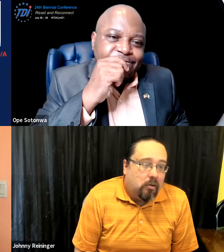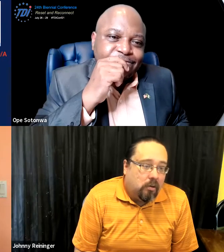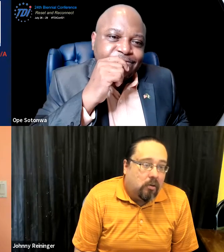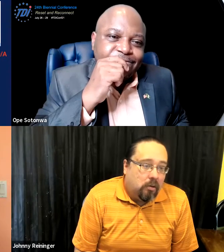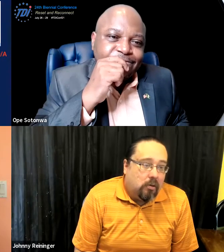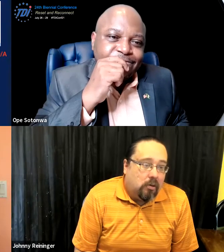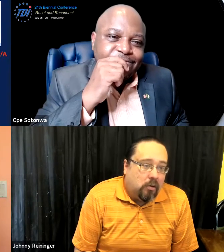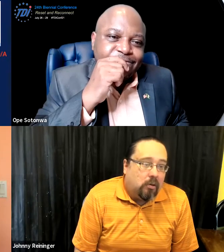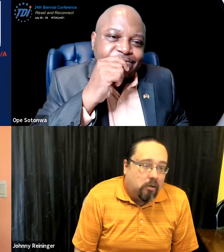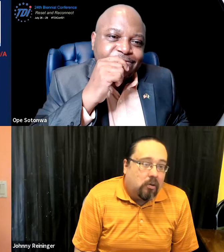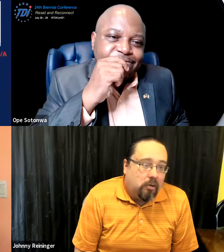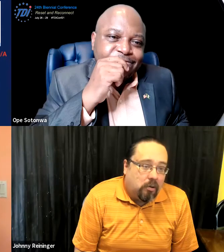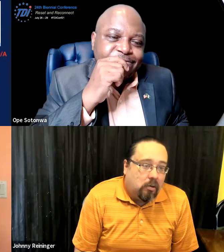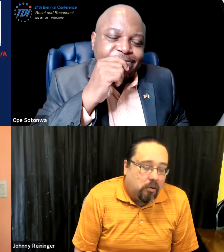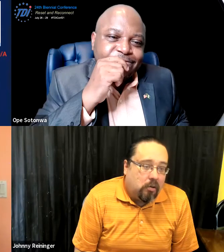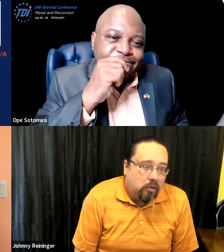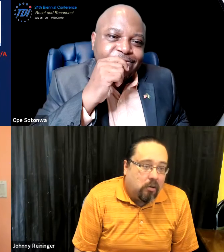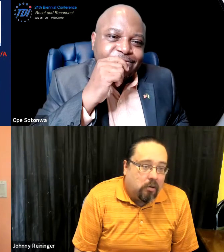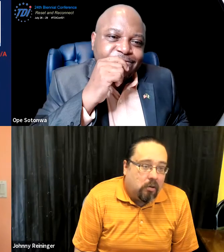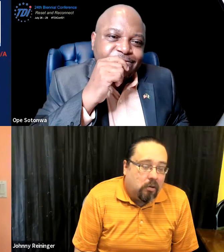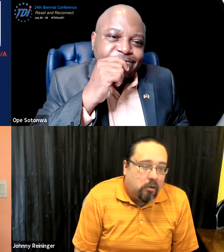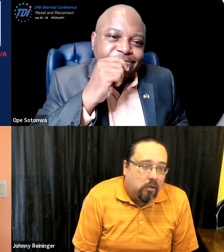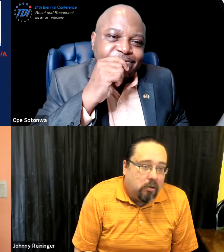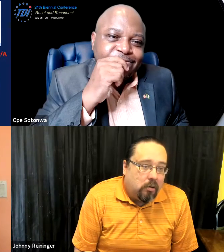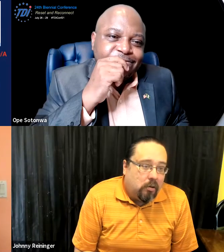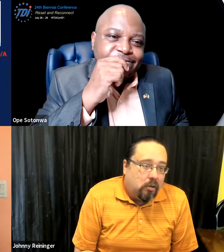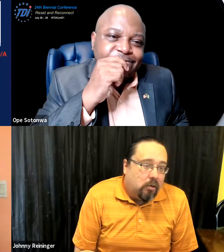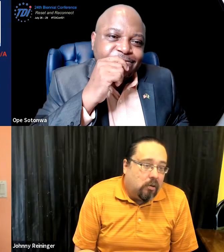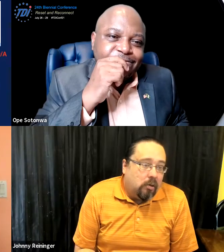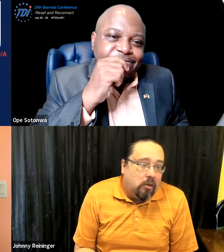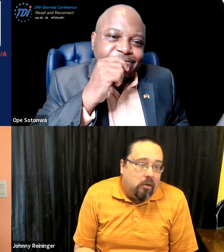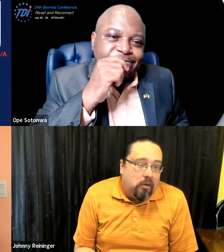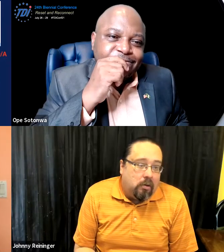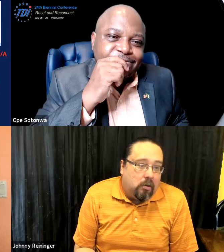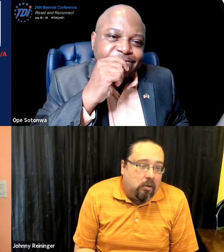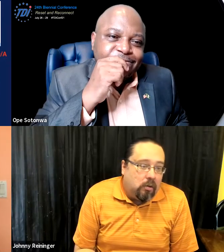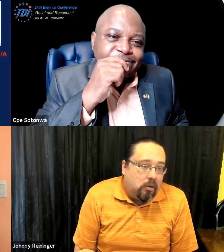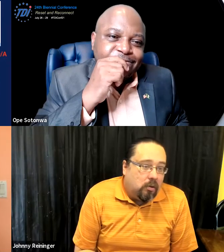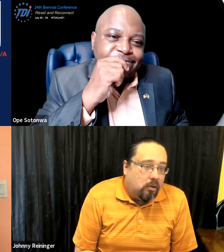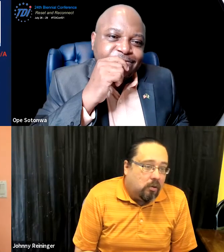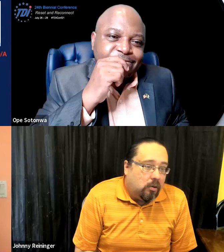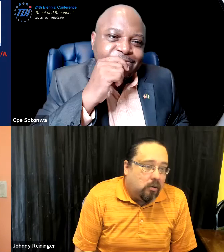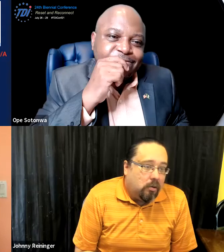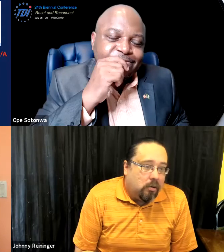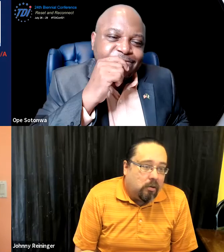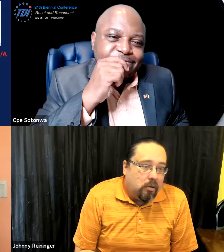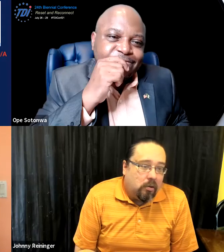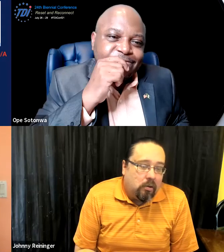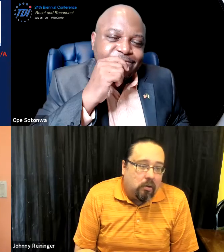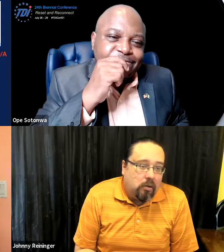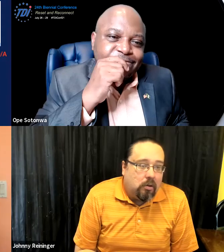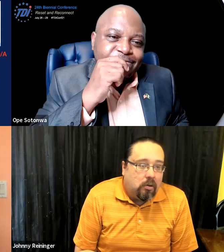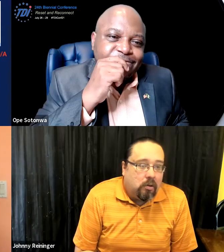better services that actually benefits us and benefits the company too. If a company really wants to improve, and if they really want to